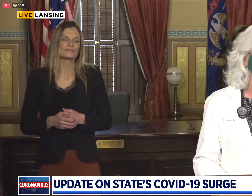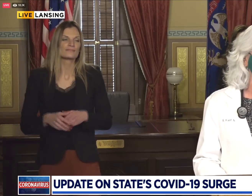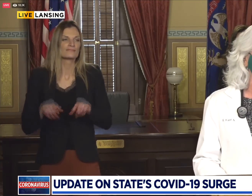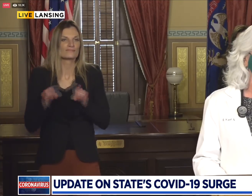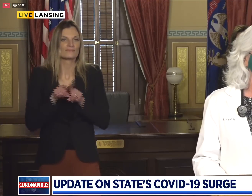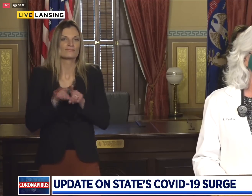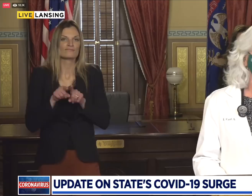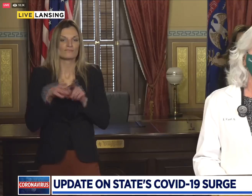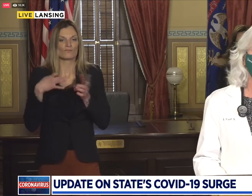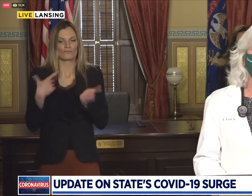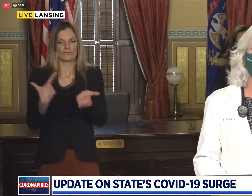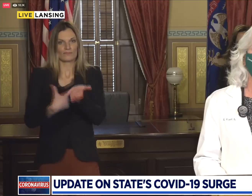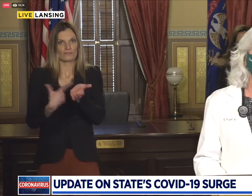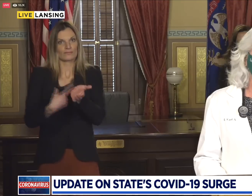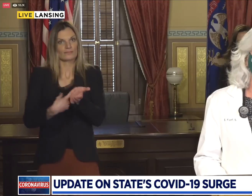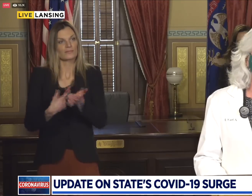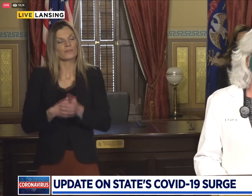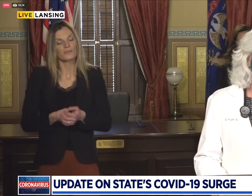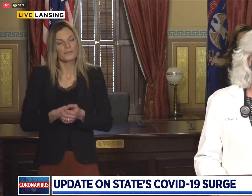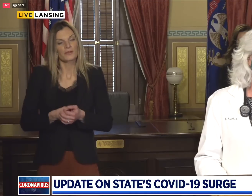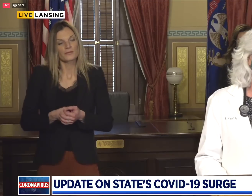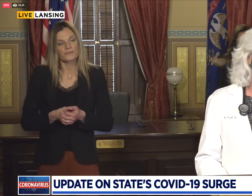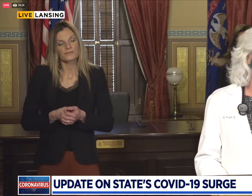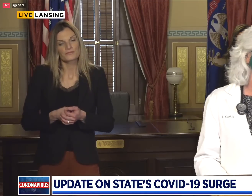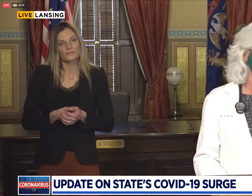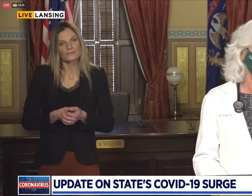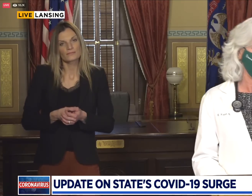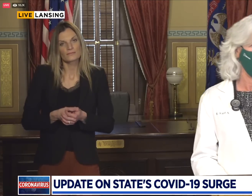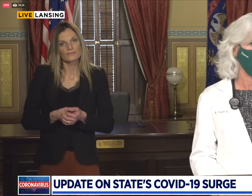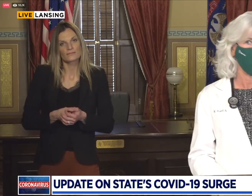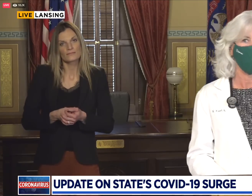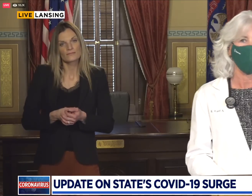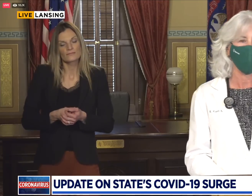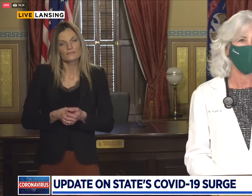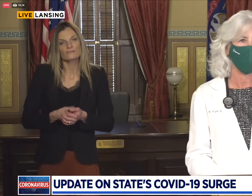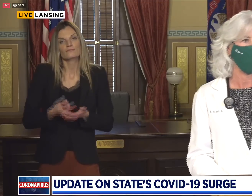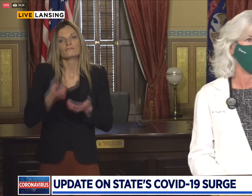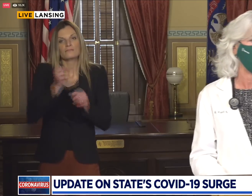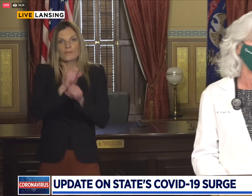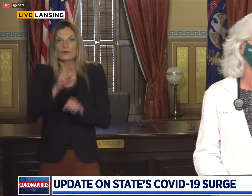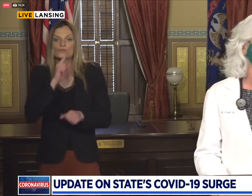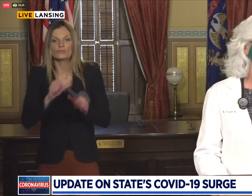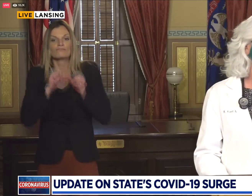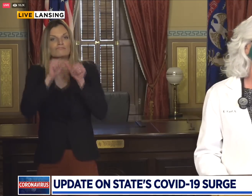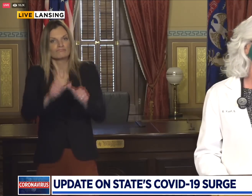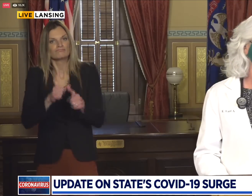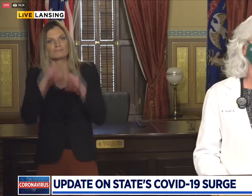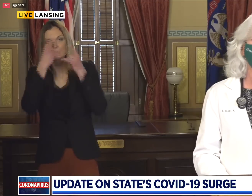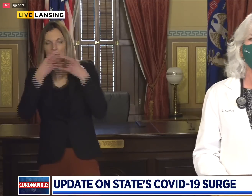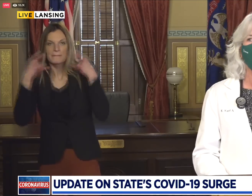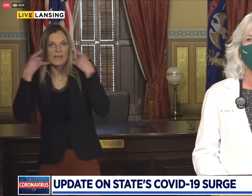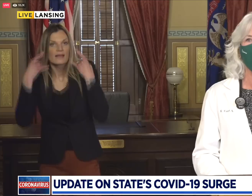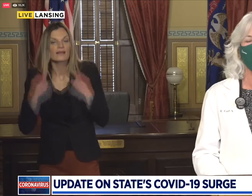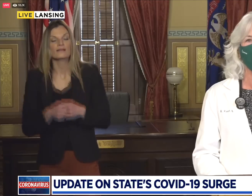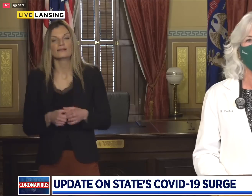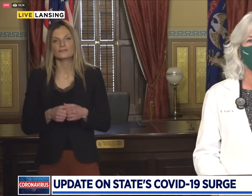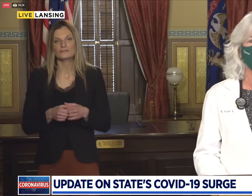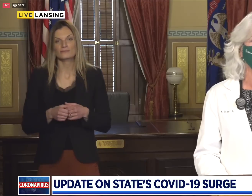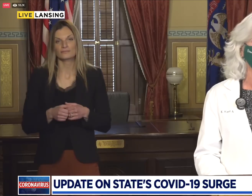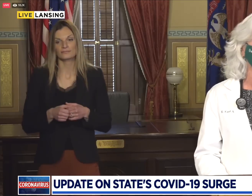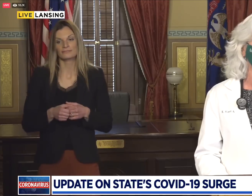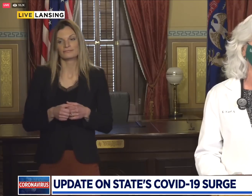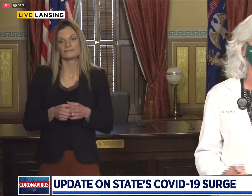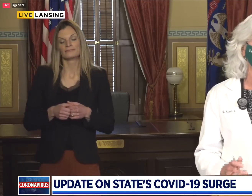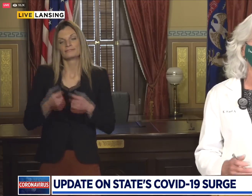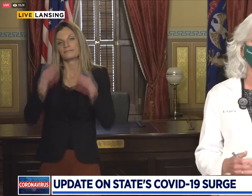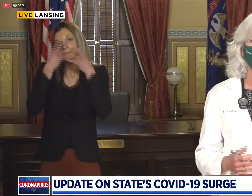about doing all things that are possible for you to stay well. Masks keep us from